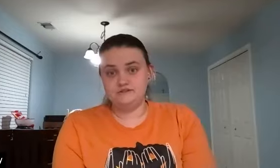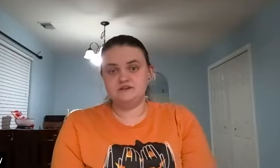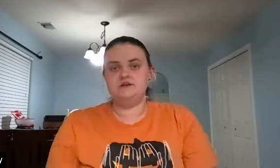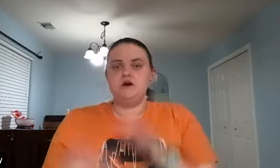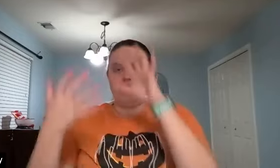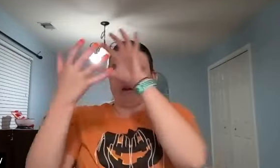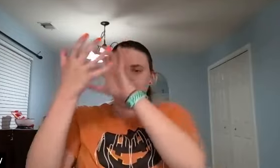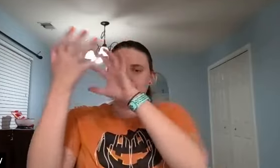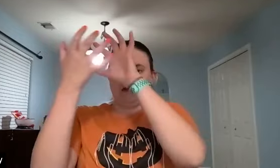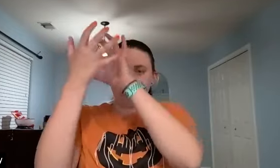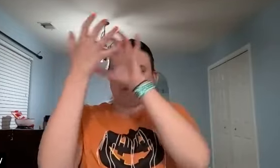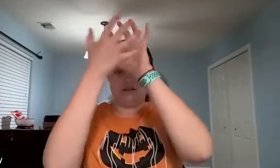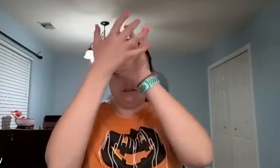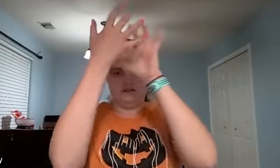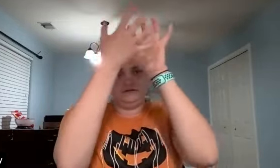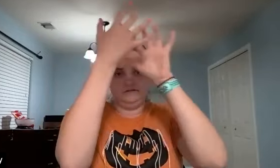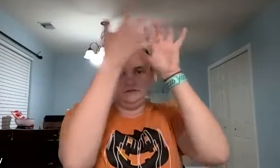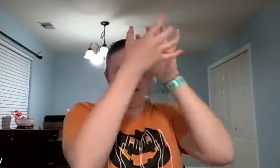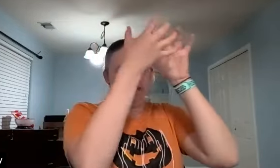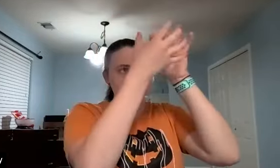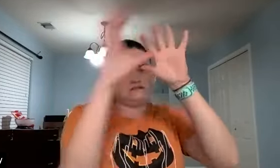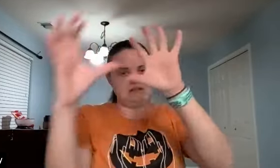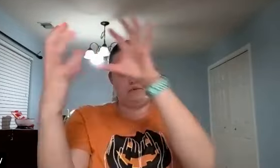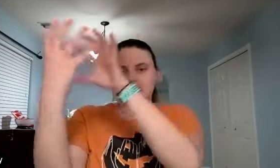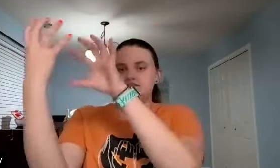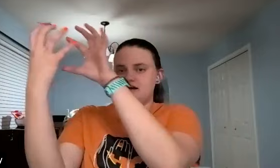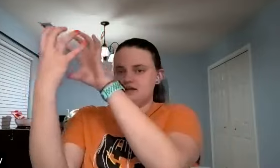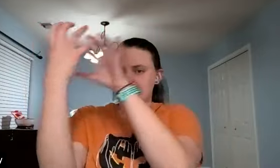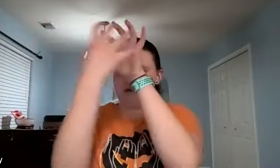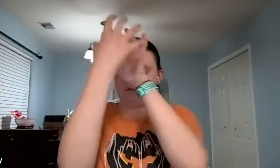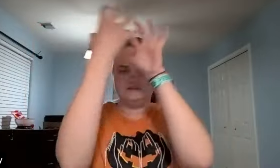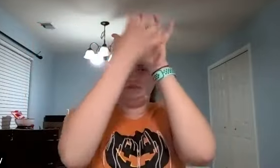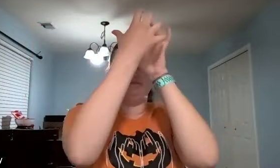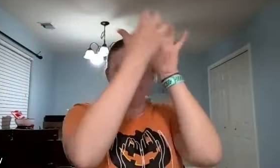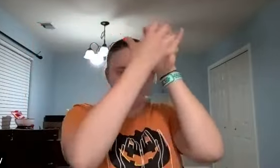Clouds are clouds. Clouds like balls, yeah, clouds.